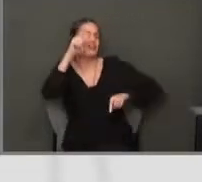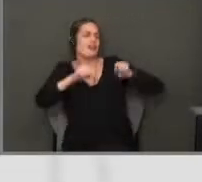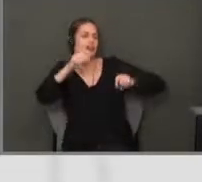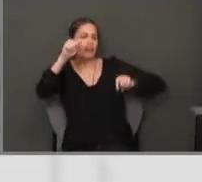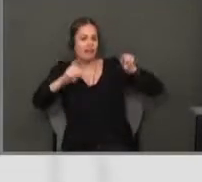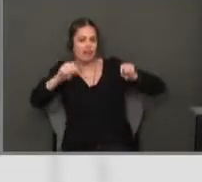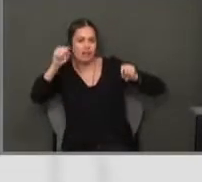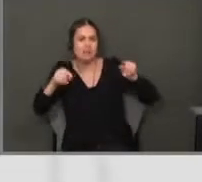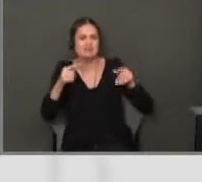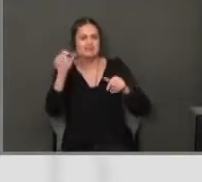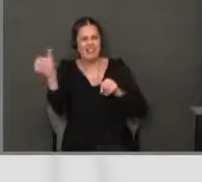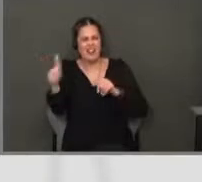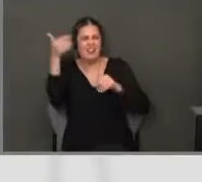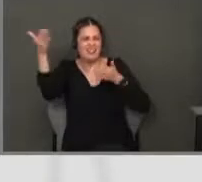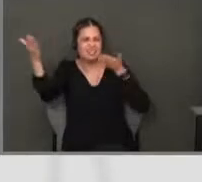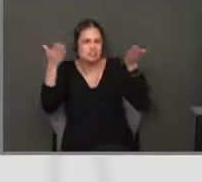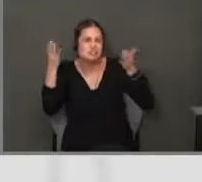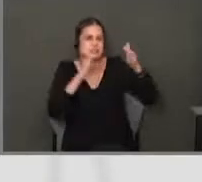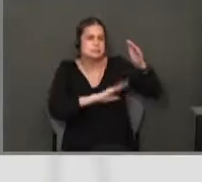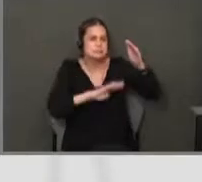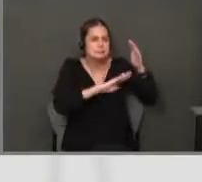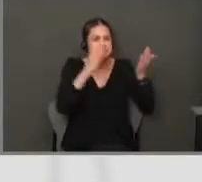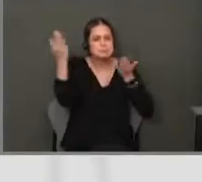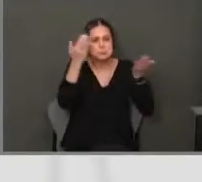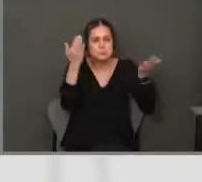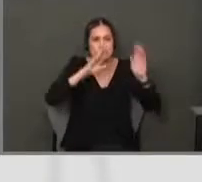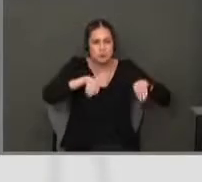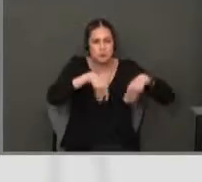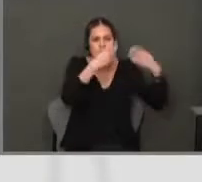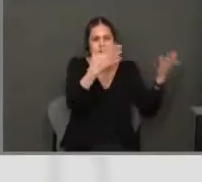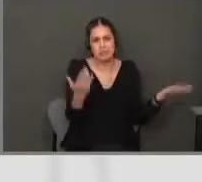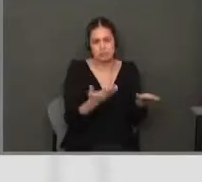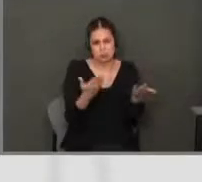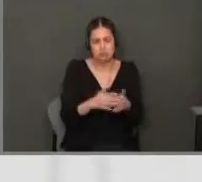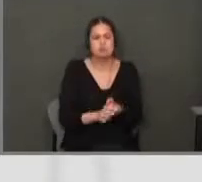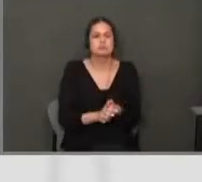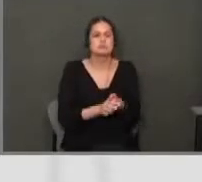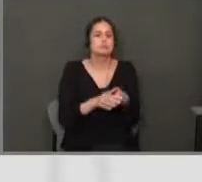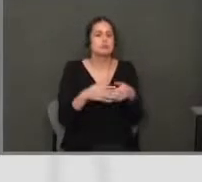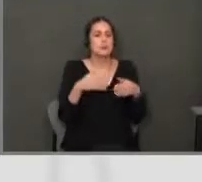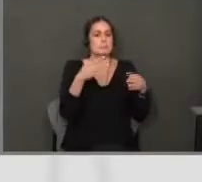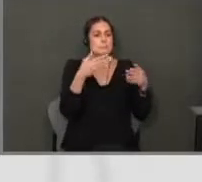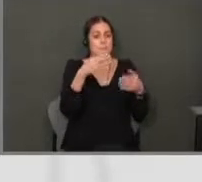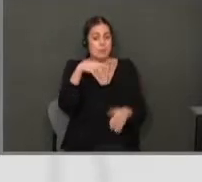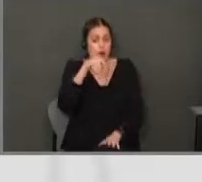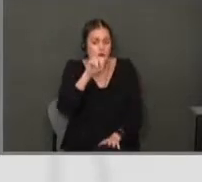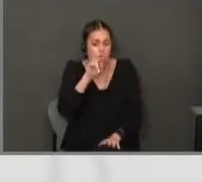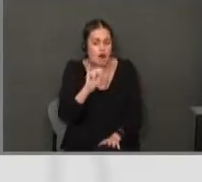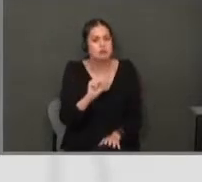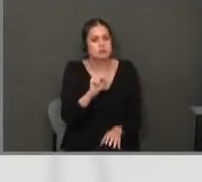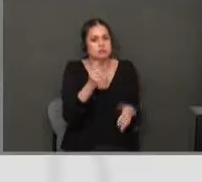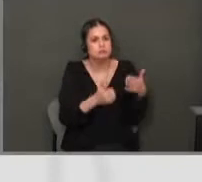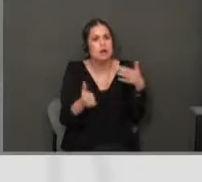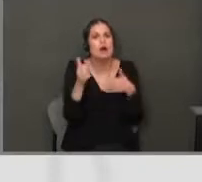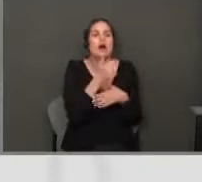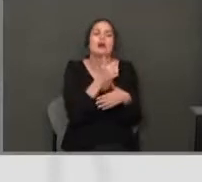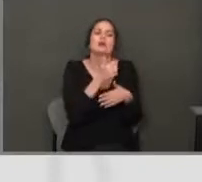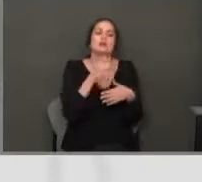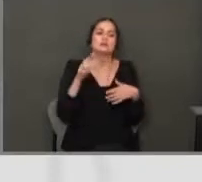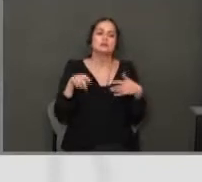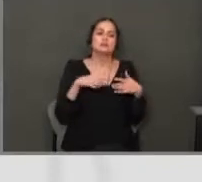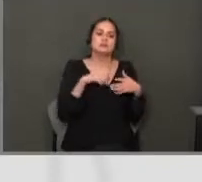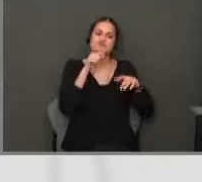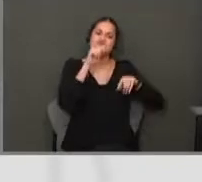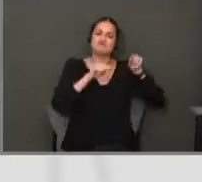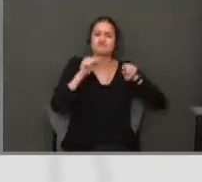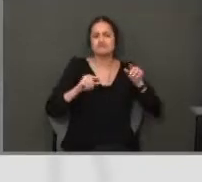other services, basic services that we provide, public works and parks being significant ones, and then a